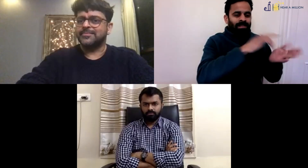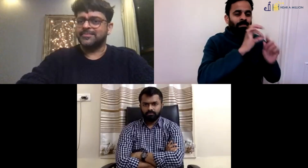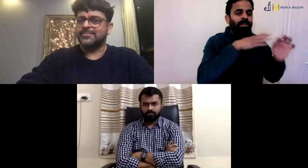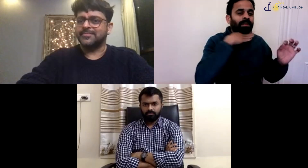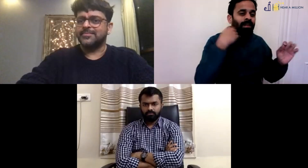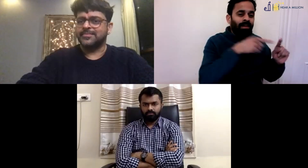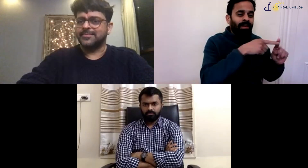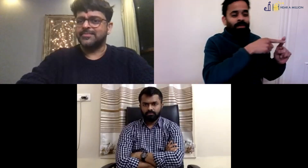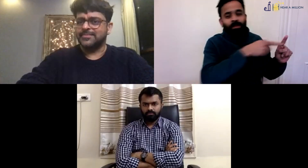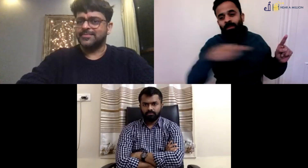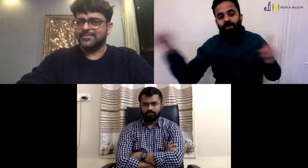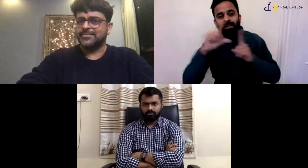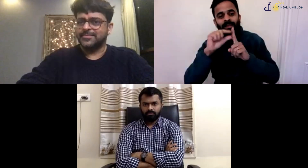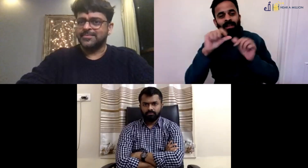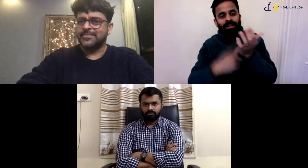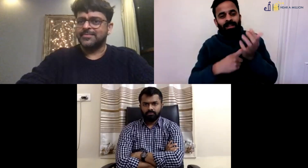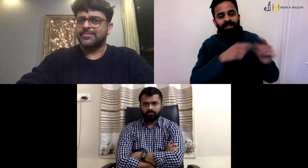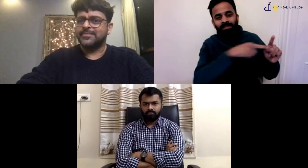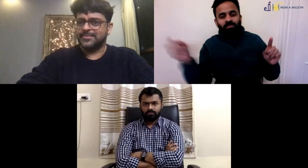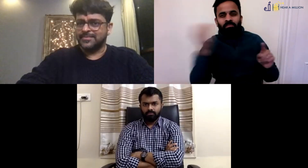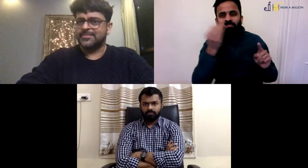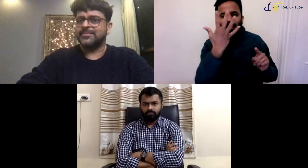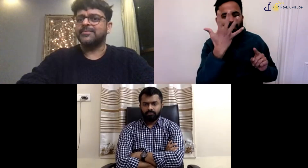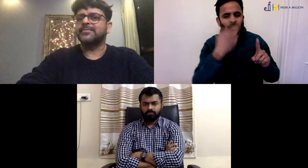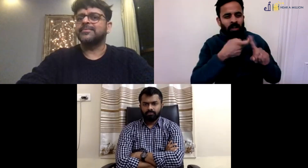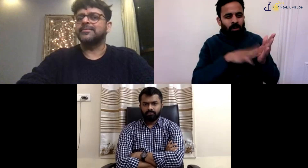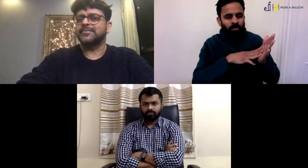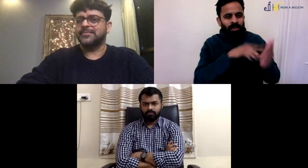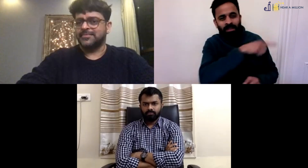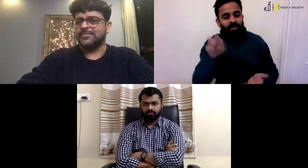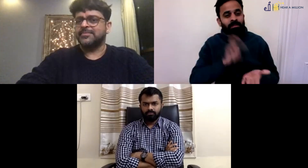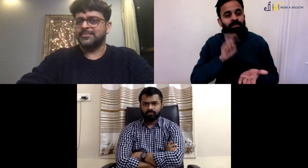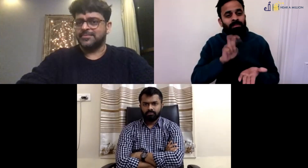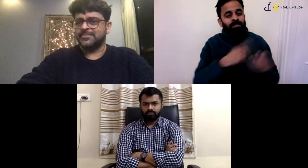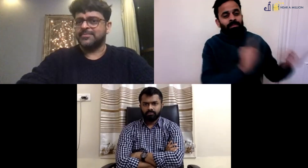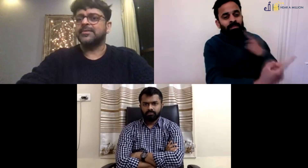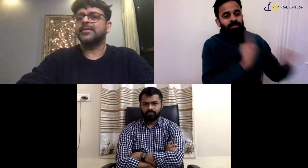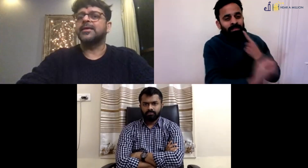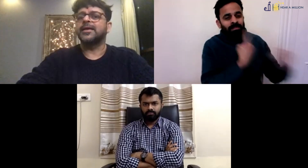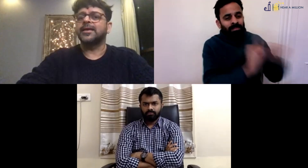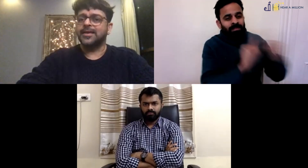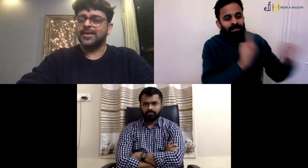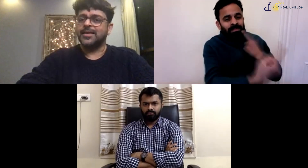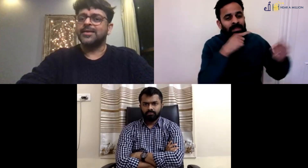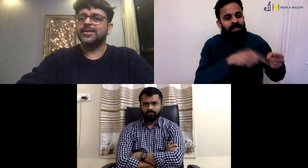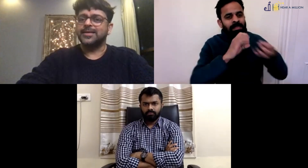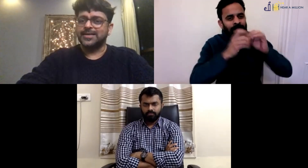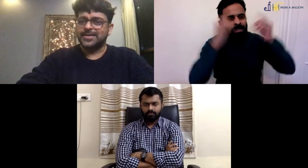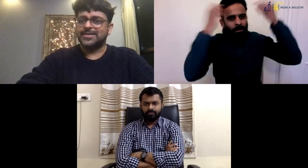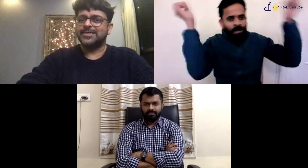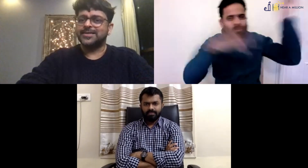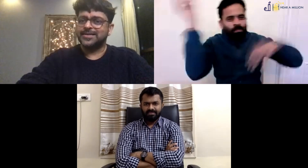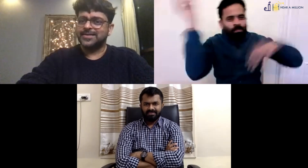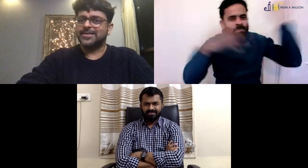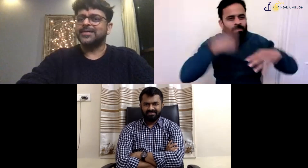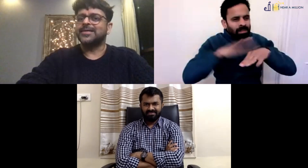and through NIHH, till from Bandra till this place, which was 5 kilometers. We would walk and talk and talk and talk,